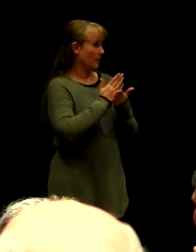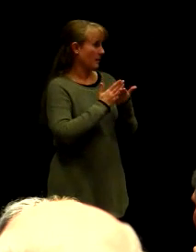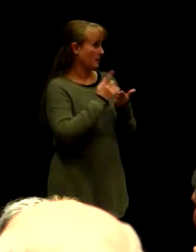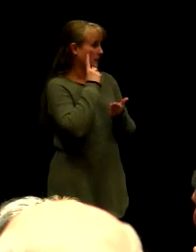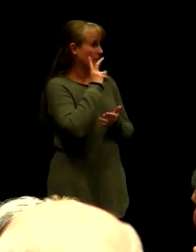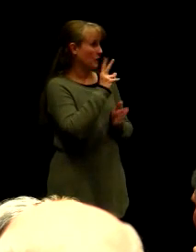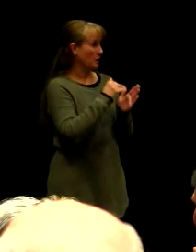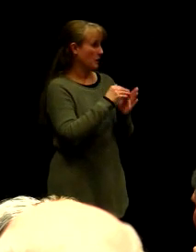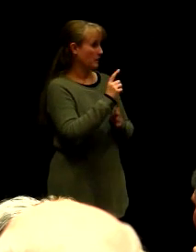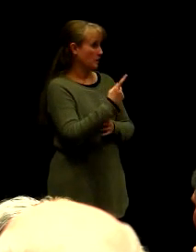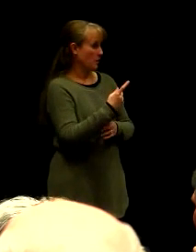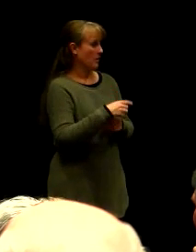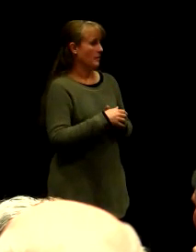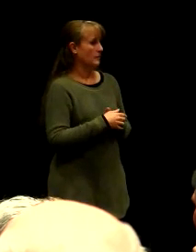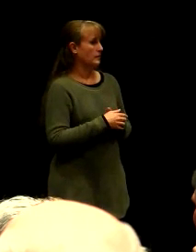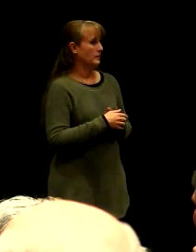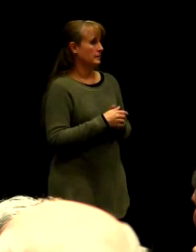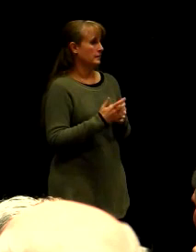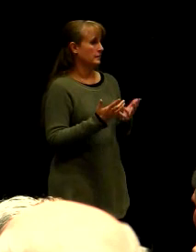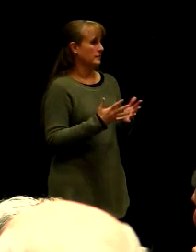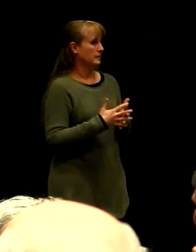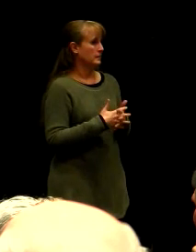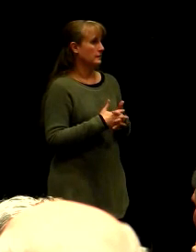of 2001,